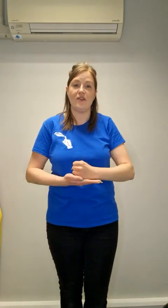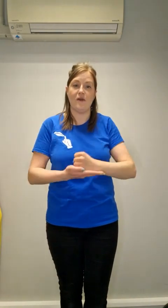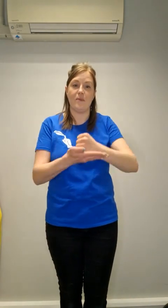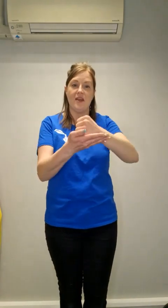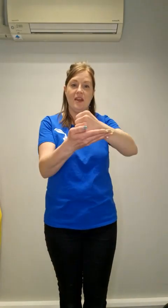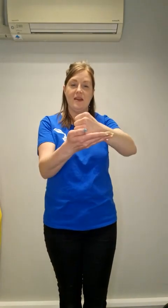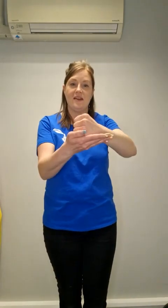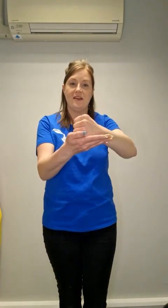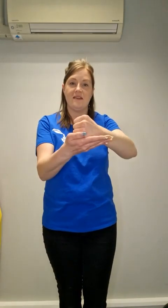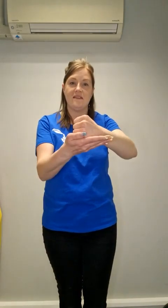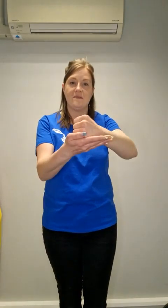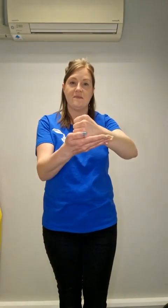Hydrotherapy.